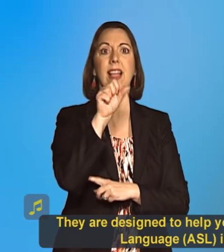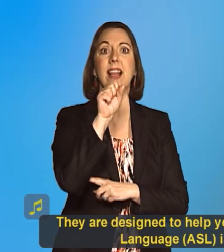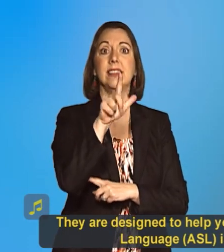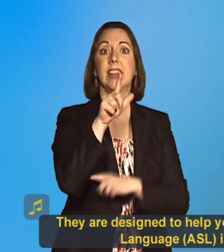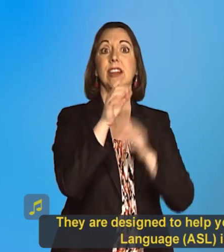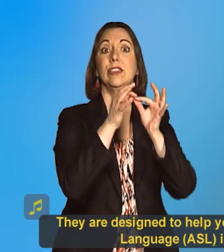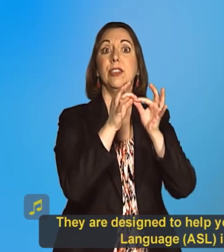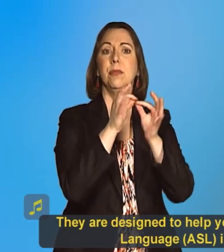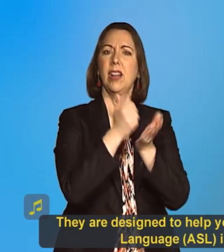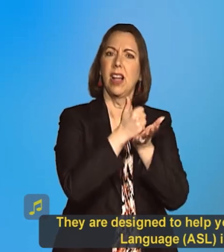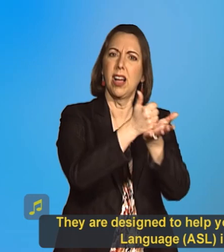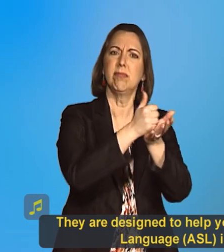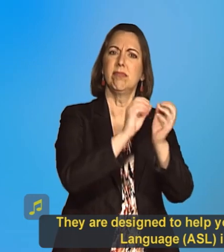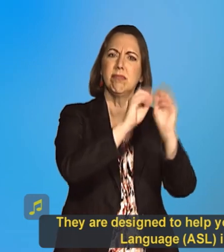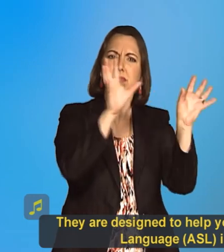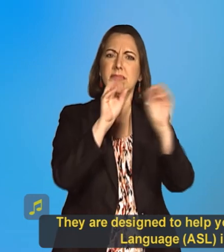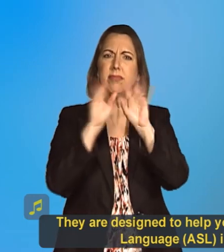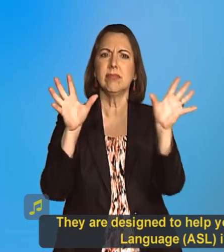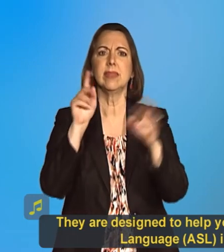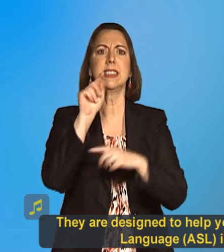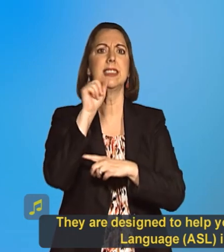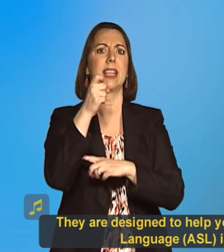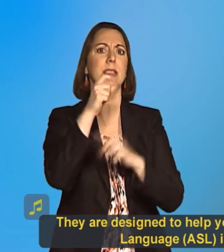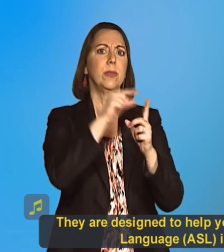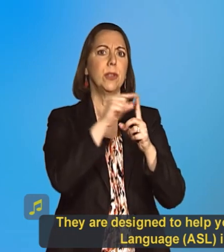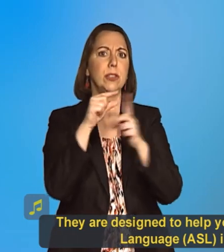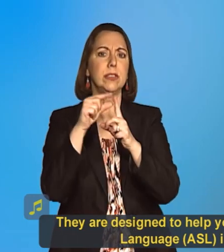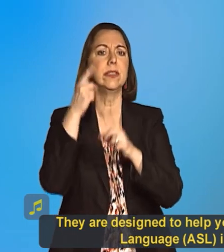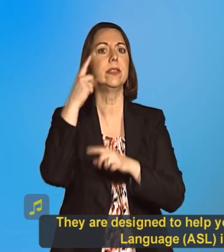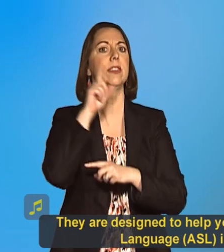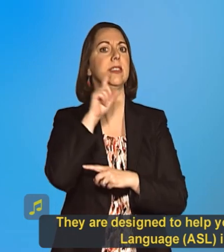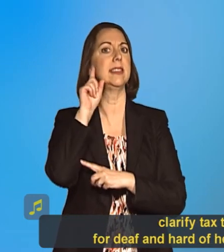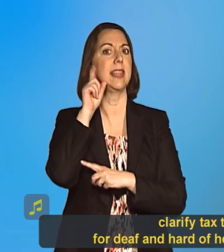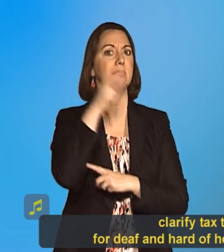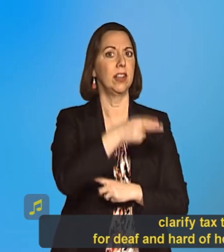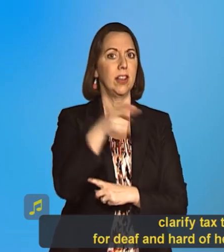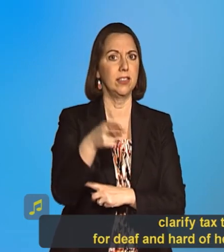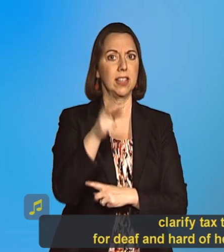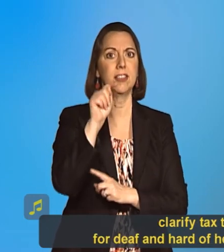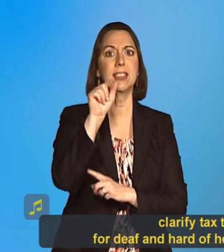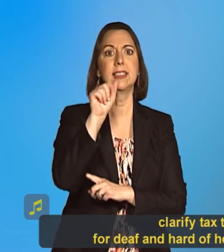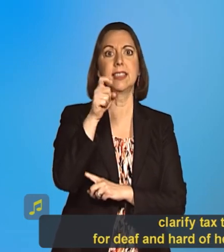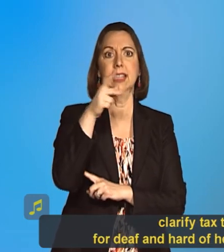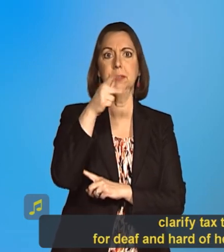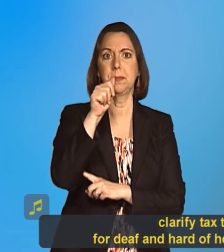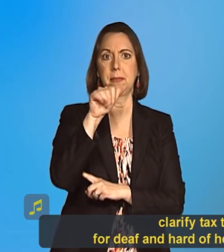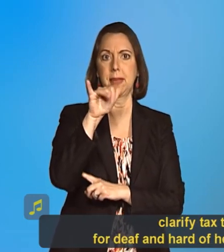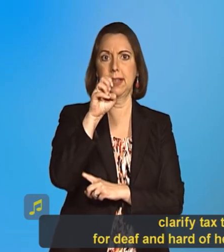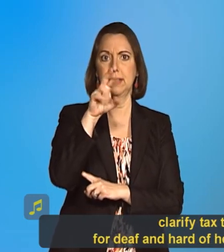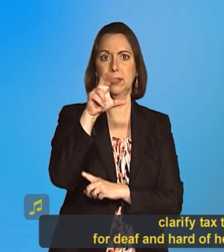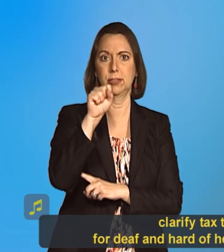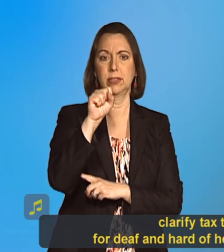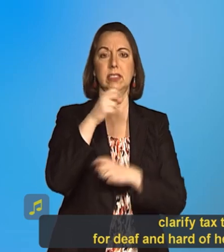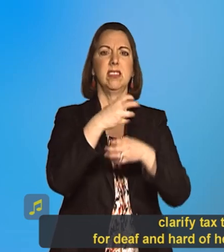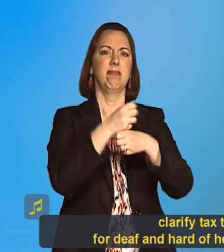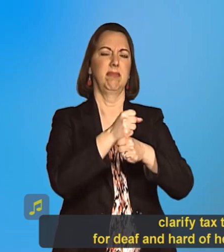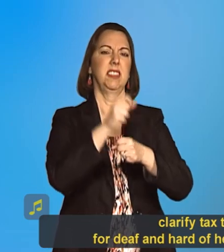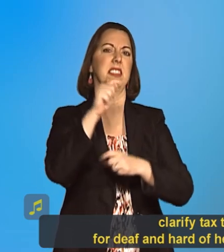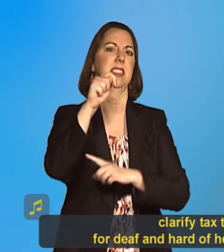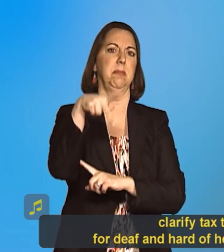you, an American Sign Language ASL interpreter, clarify tax terms for deaf and hard of hearing taxpayers